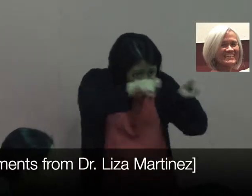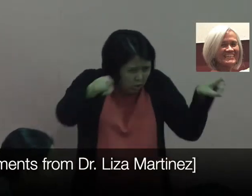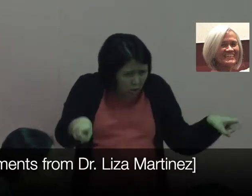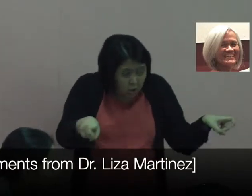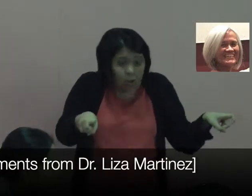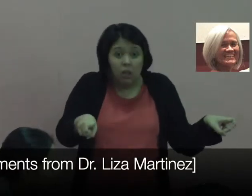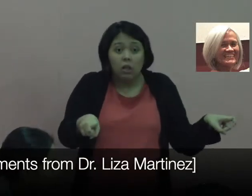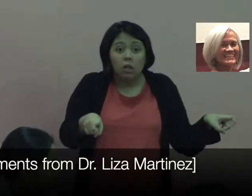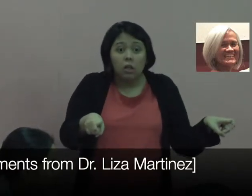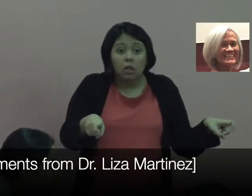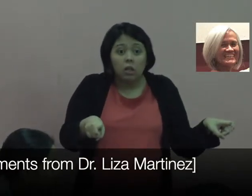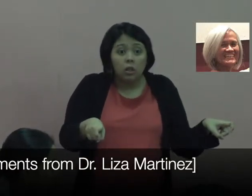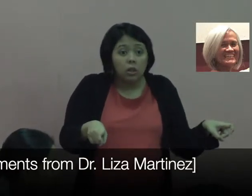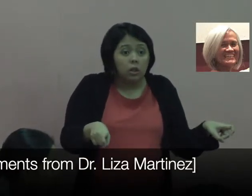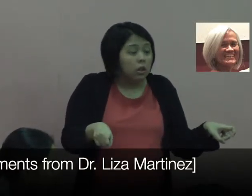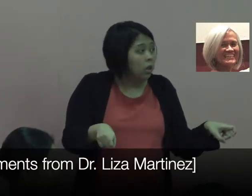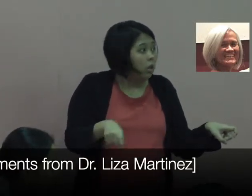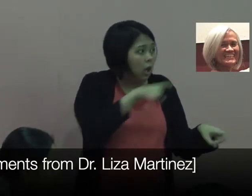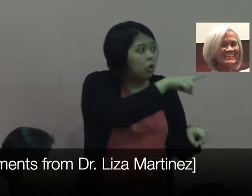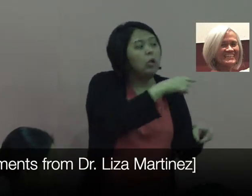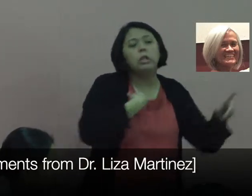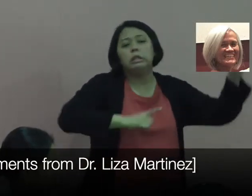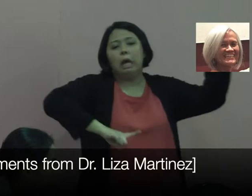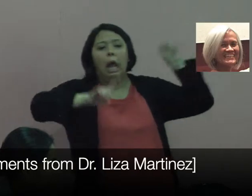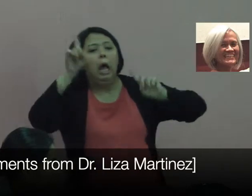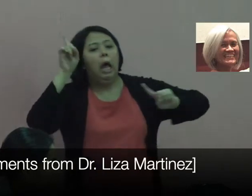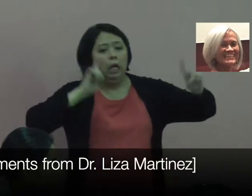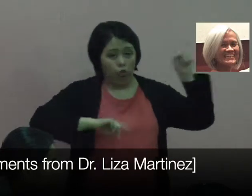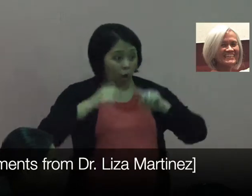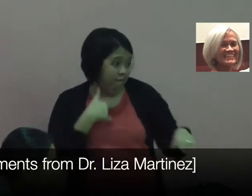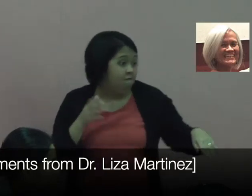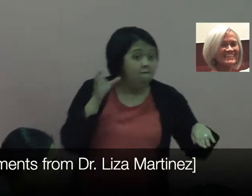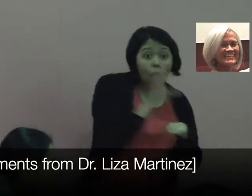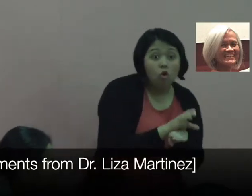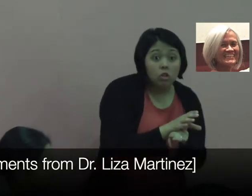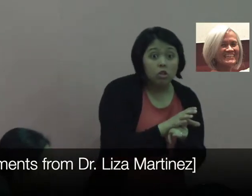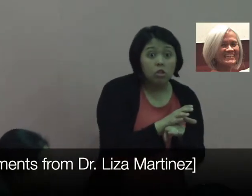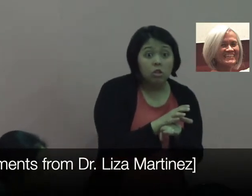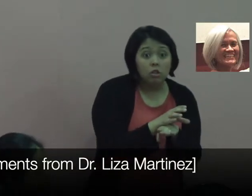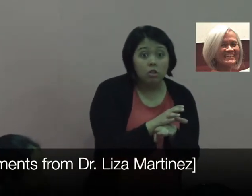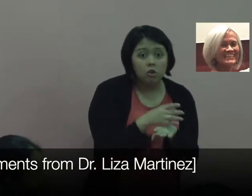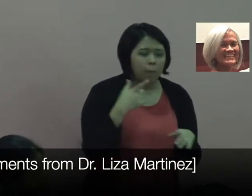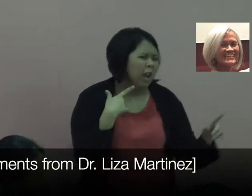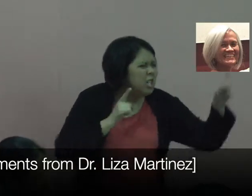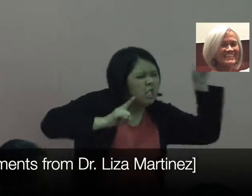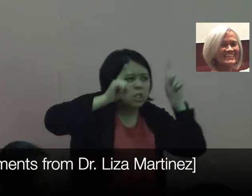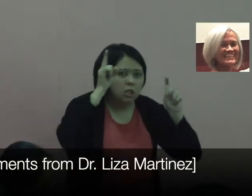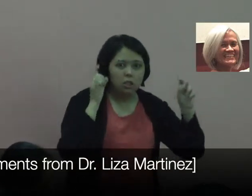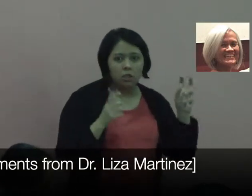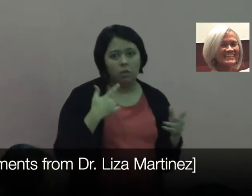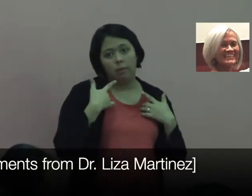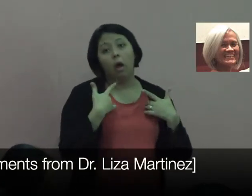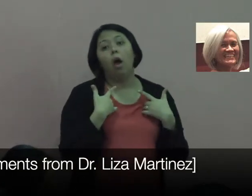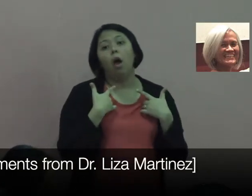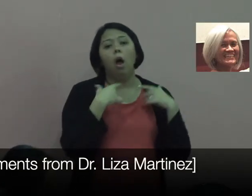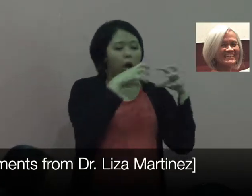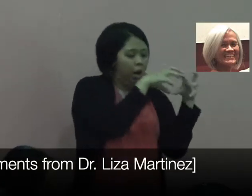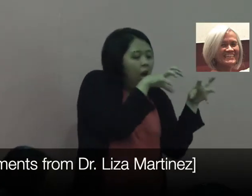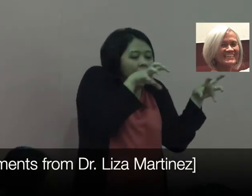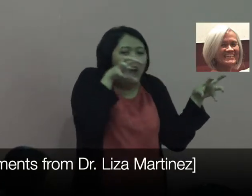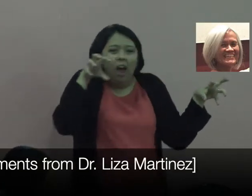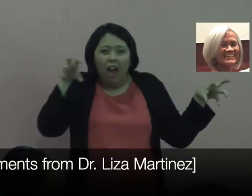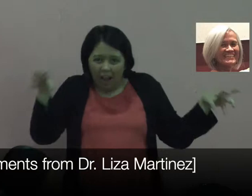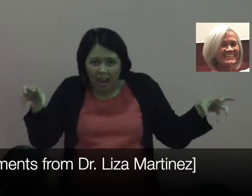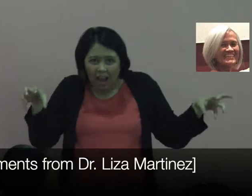spread apart, and you show through signing that there was force. So you break it up into all of that. And